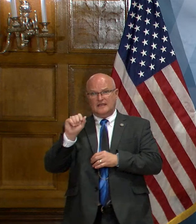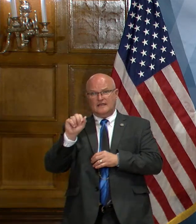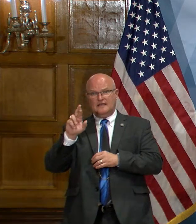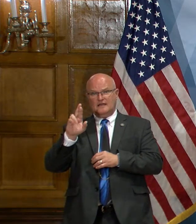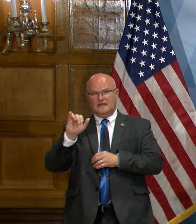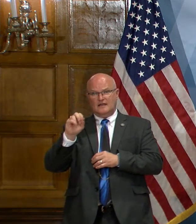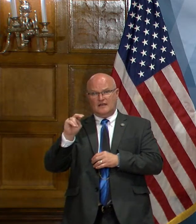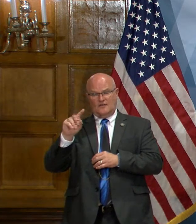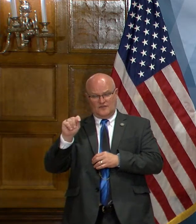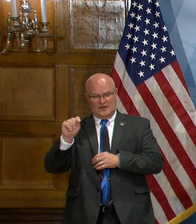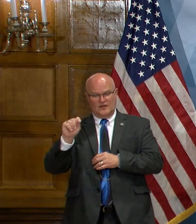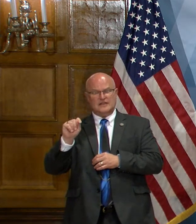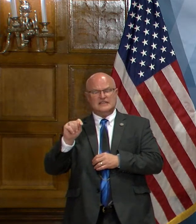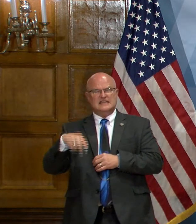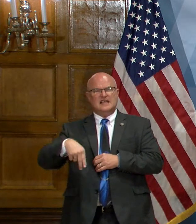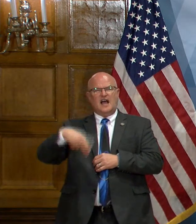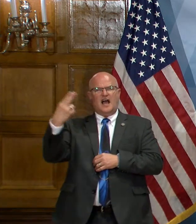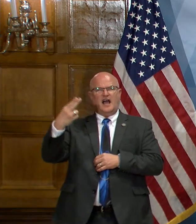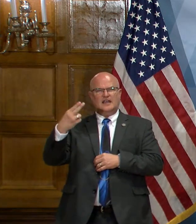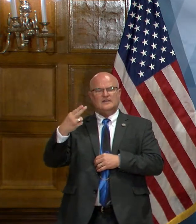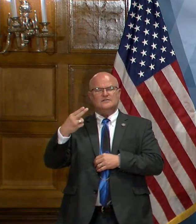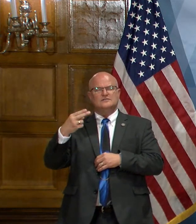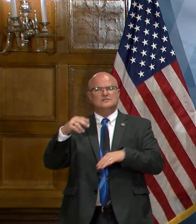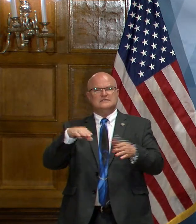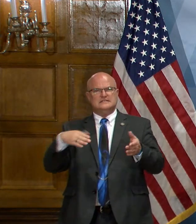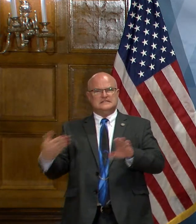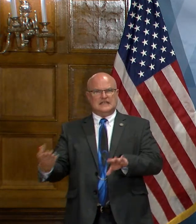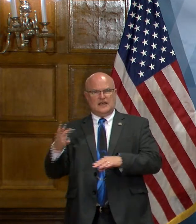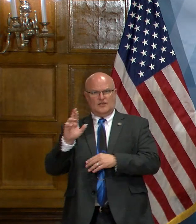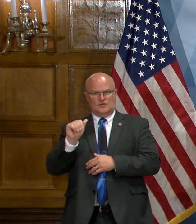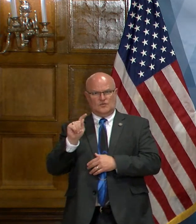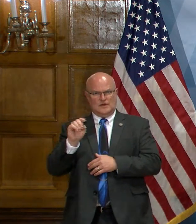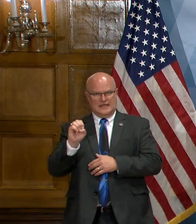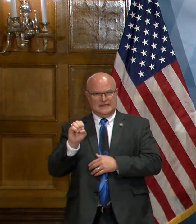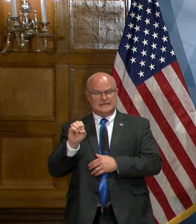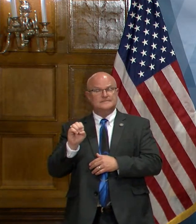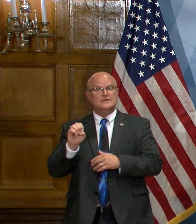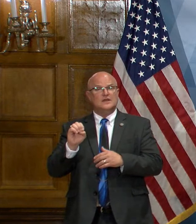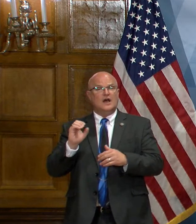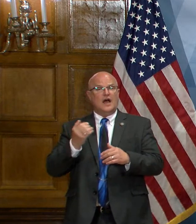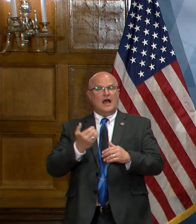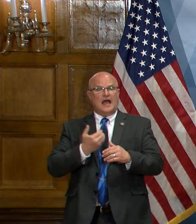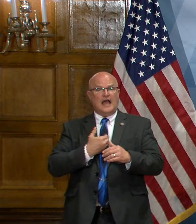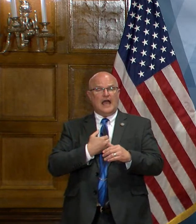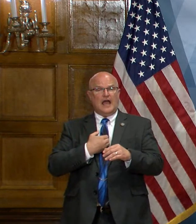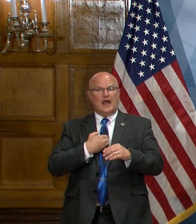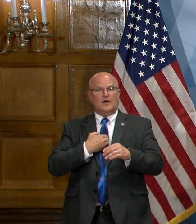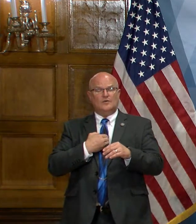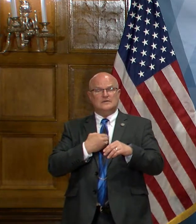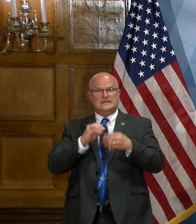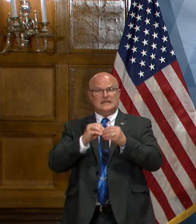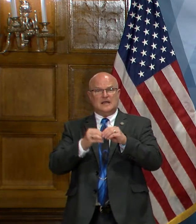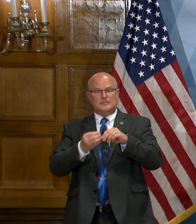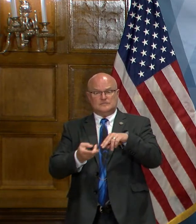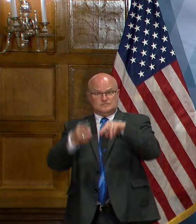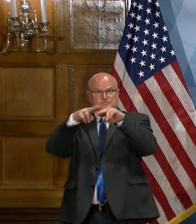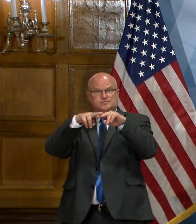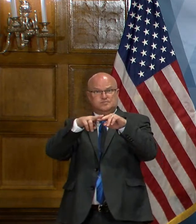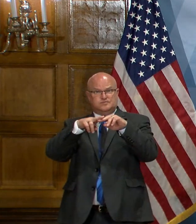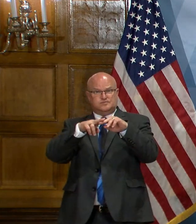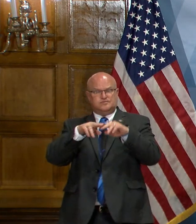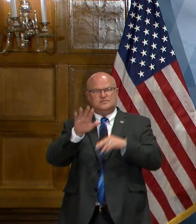is a higher morbidity or mortality with it. So our jump in the number of cases was